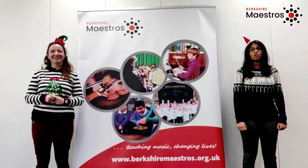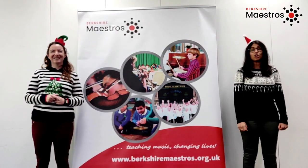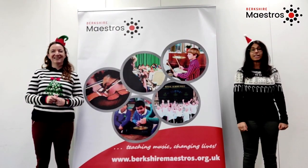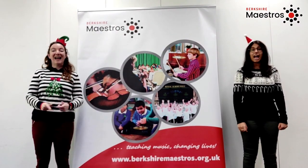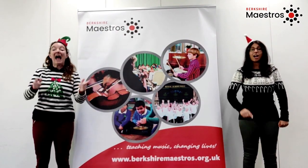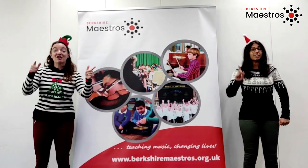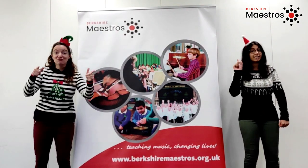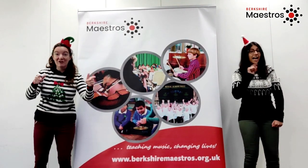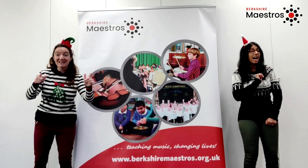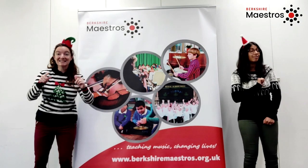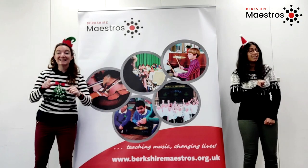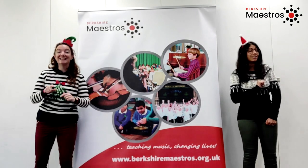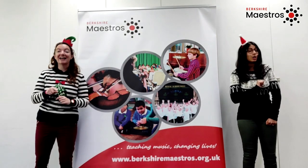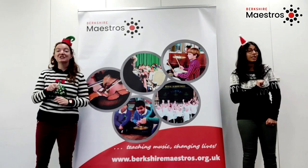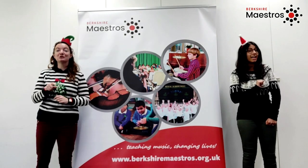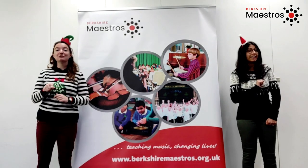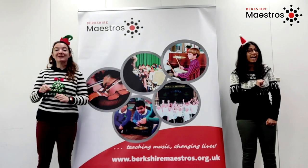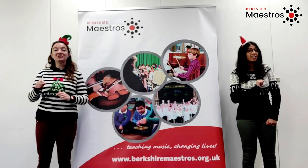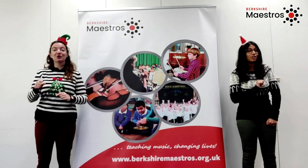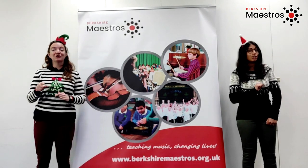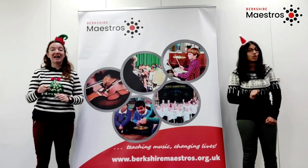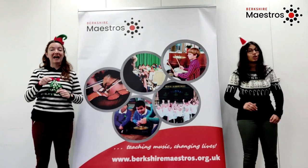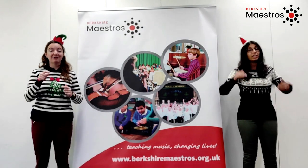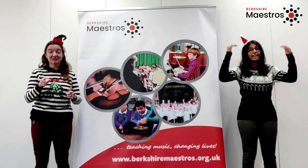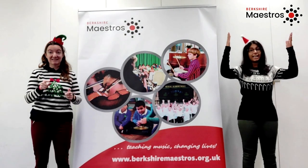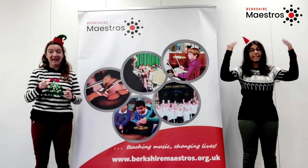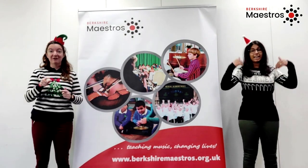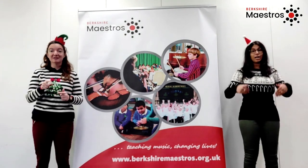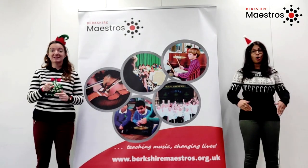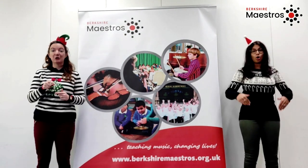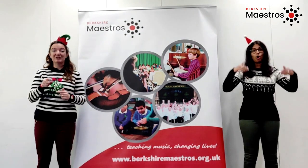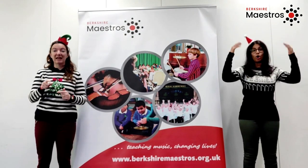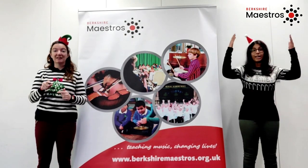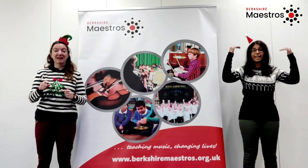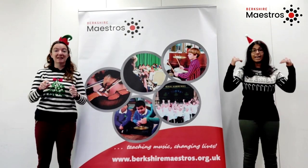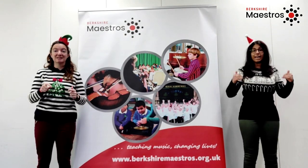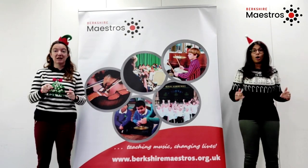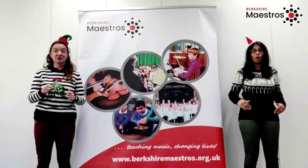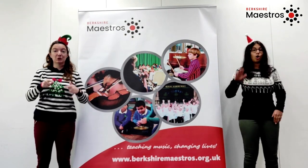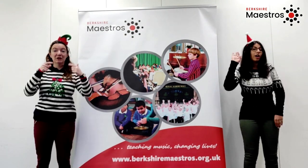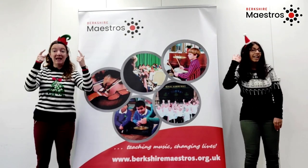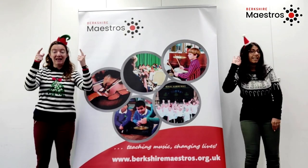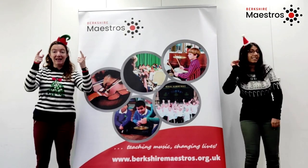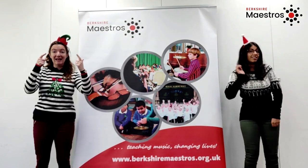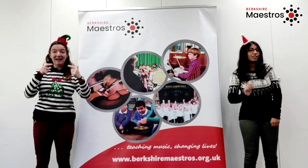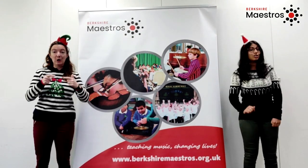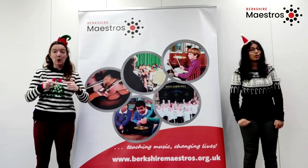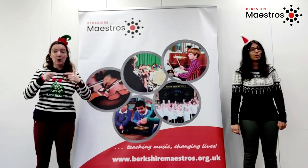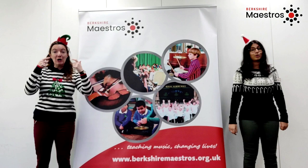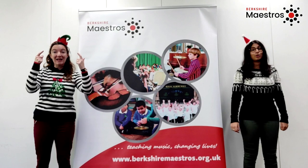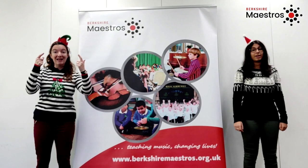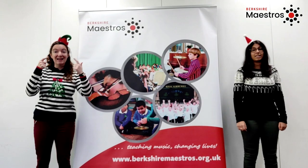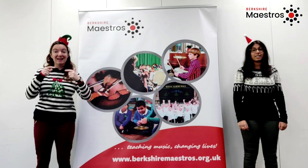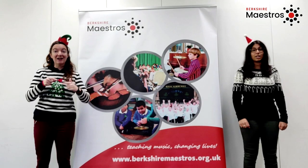on carrots. Carrots don't like that at all. Carrots don't like that at all. Listen to the reindeer